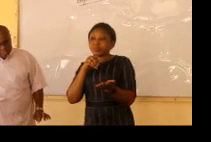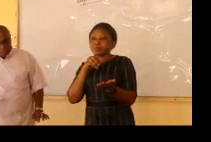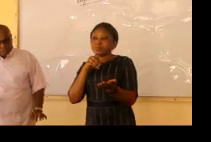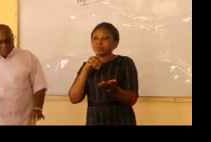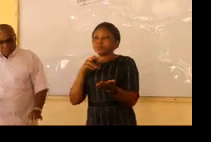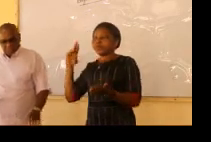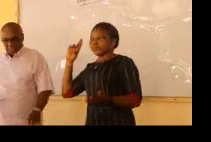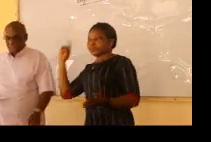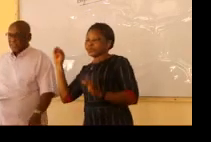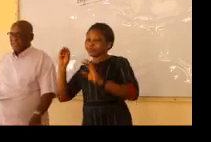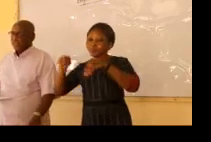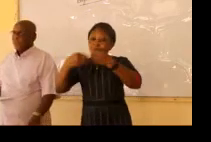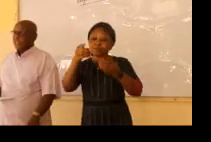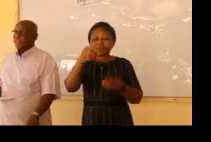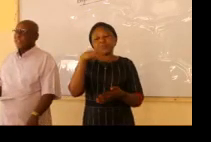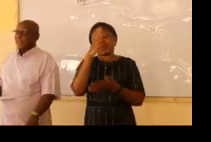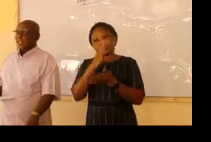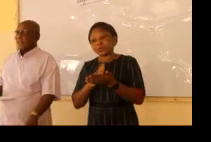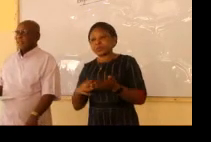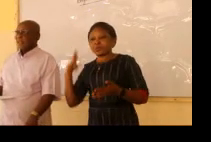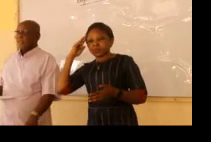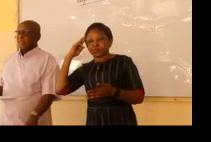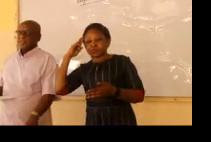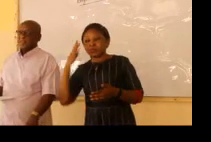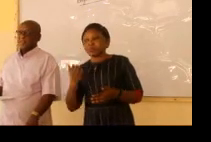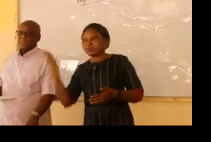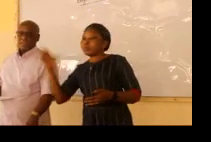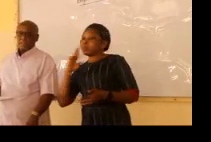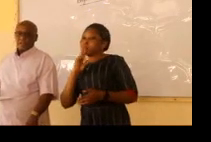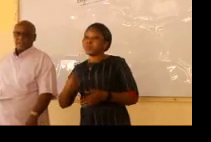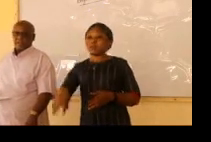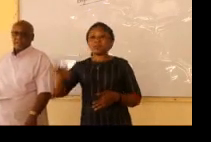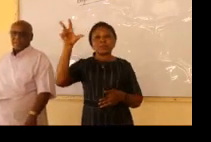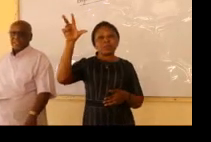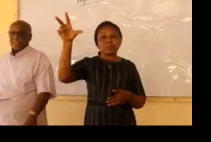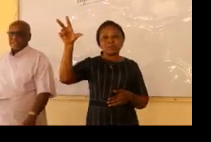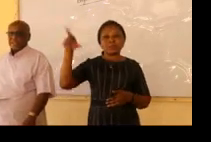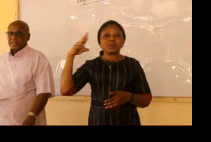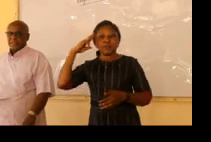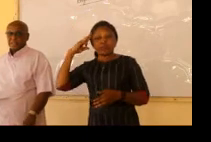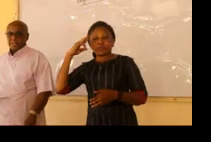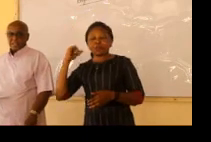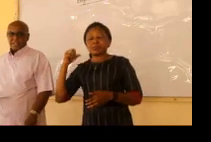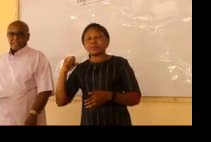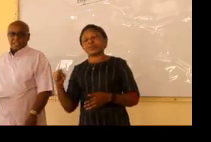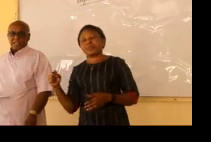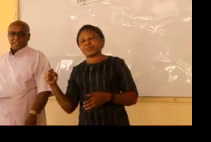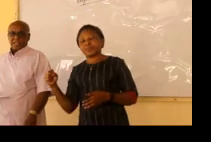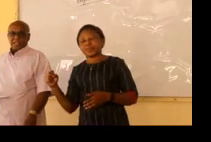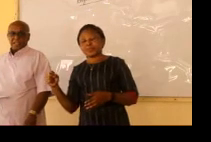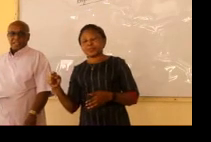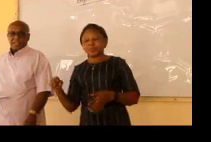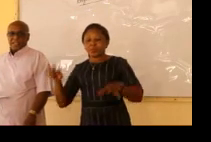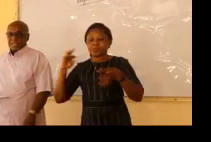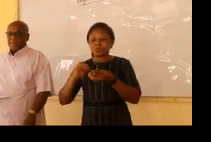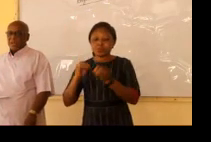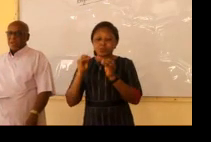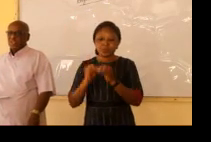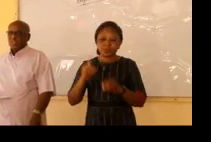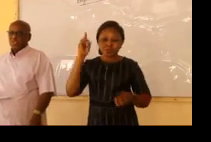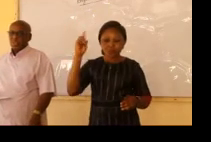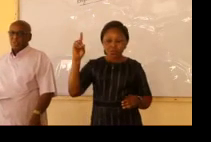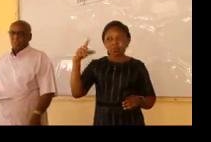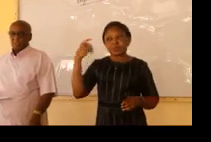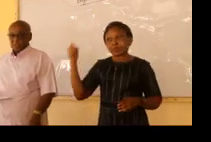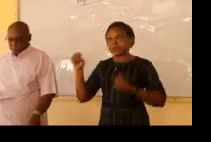And I gave you the reasons for that. There are three reasons. The first is the examiner